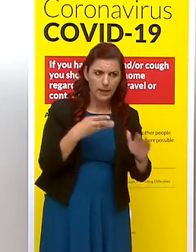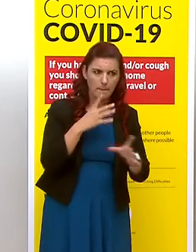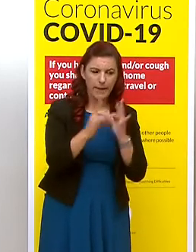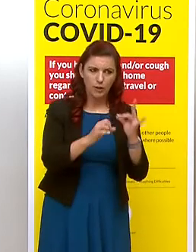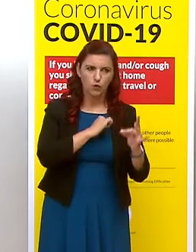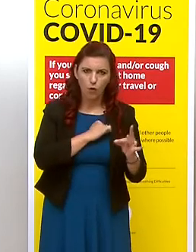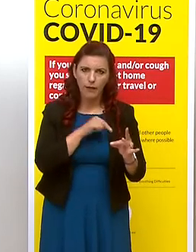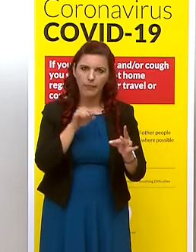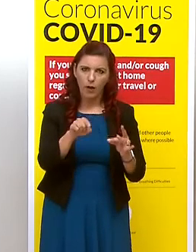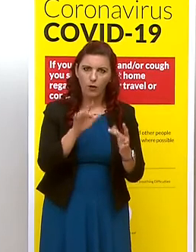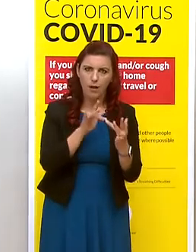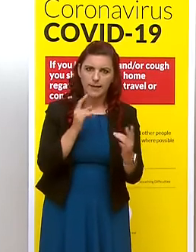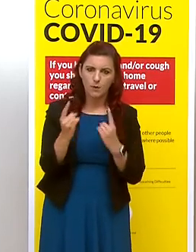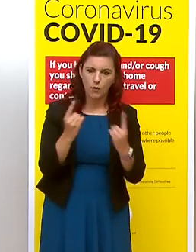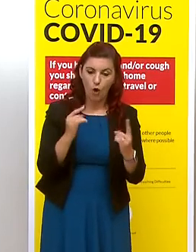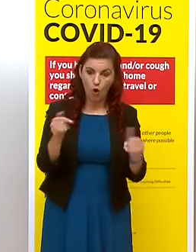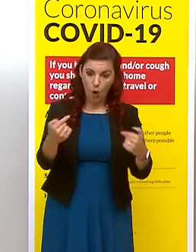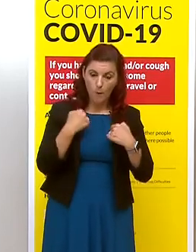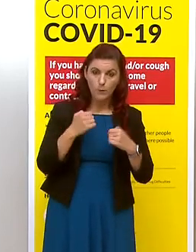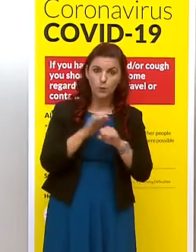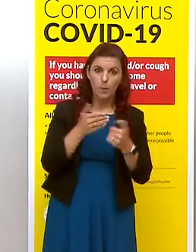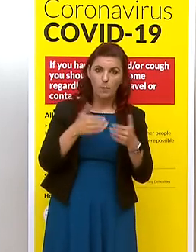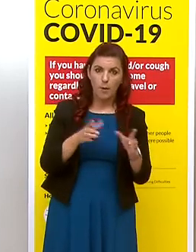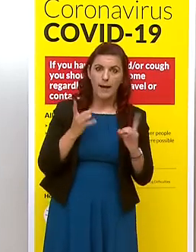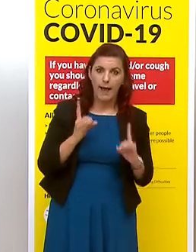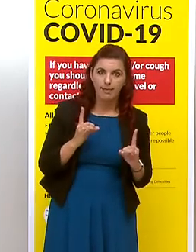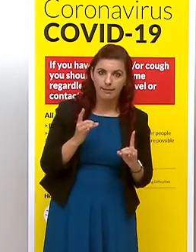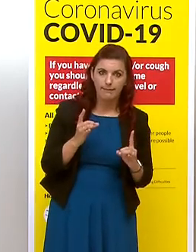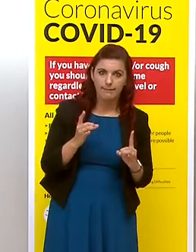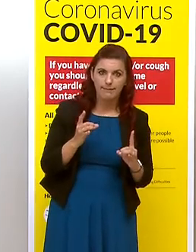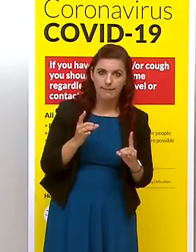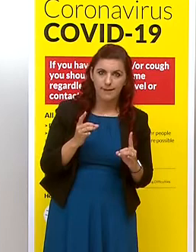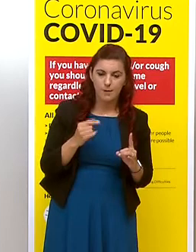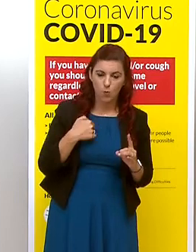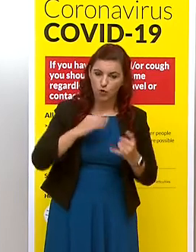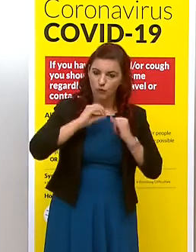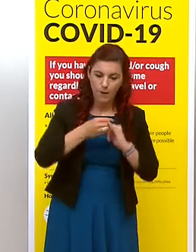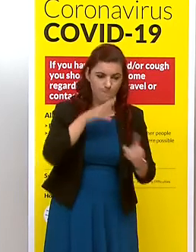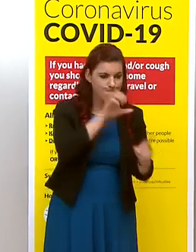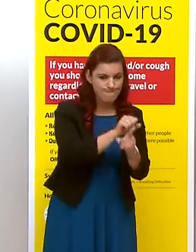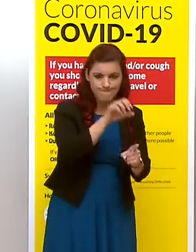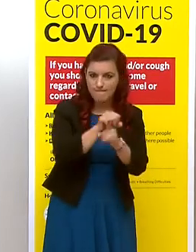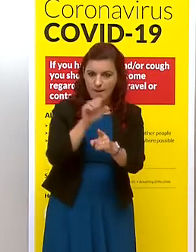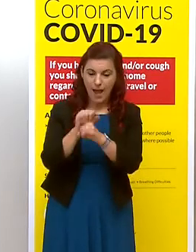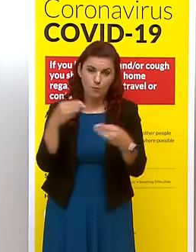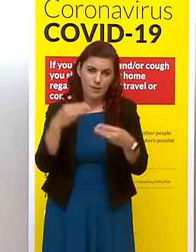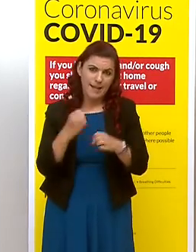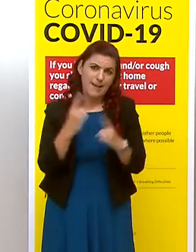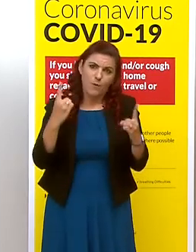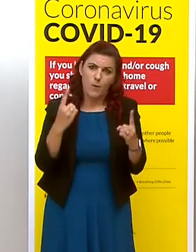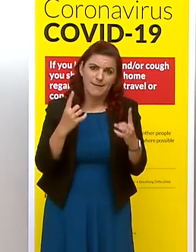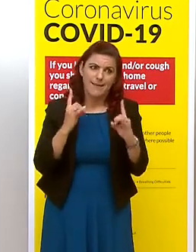to really come to public health, and we're really trying to protect everybody's health.